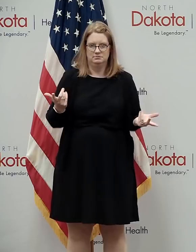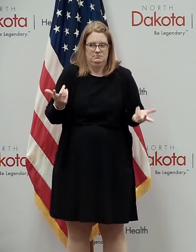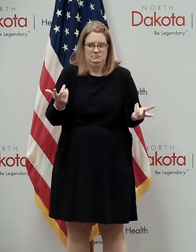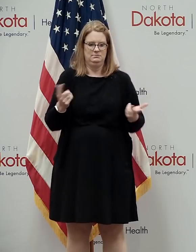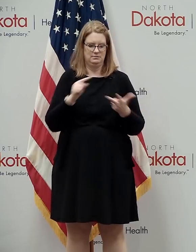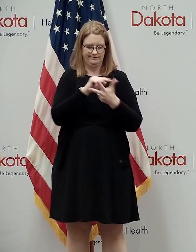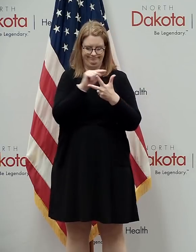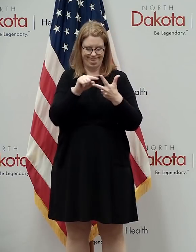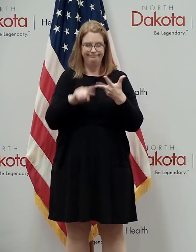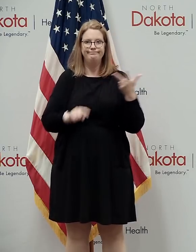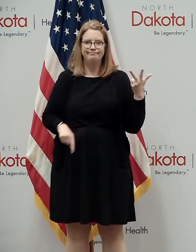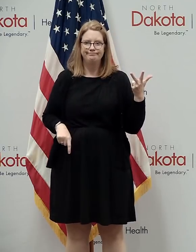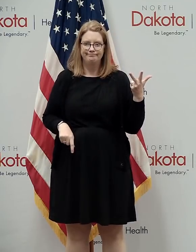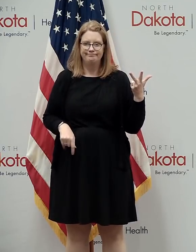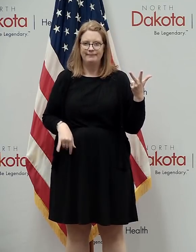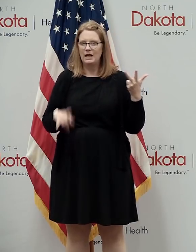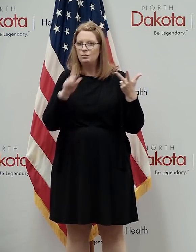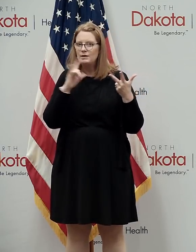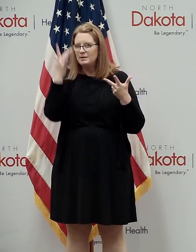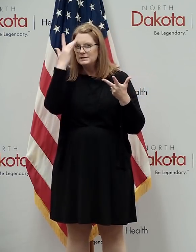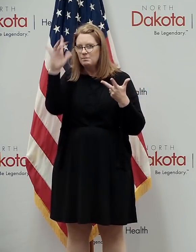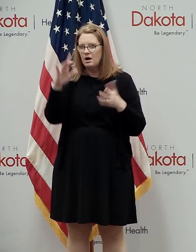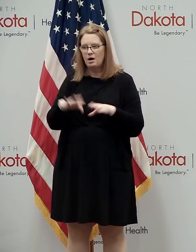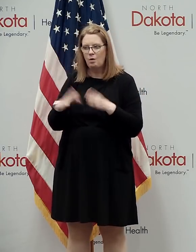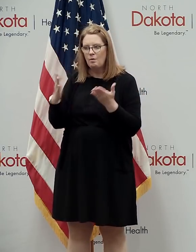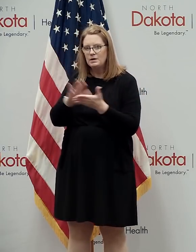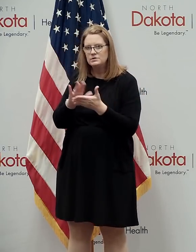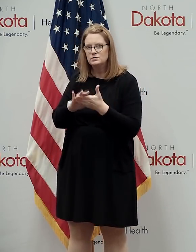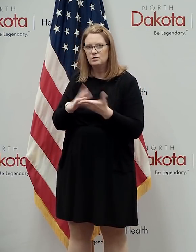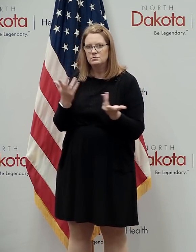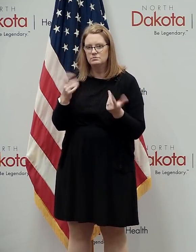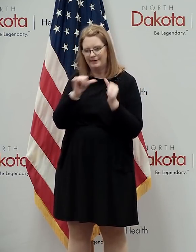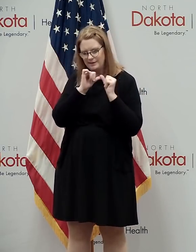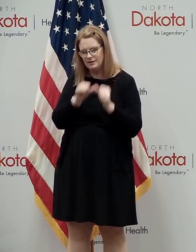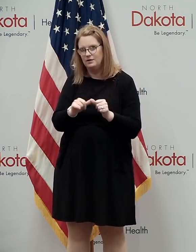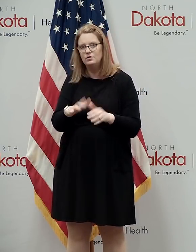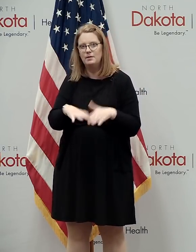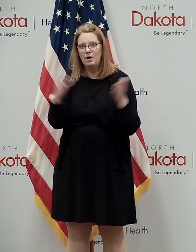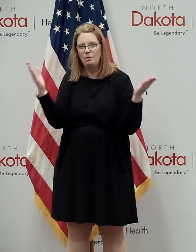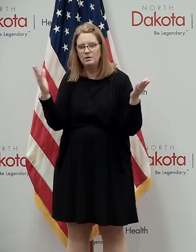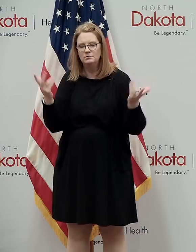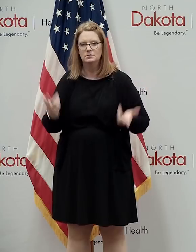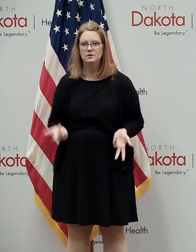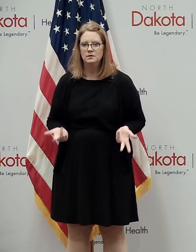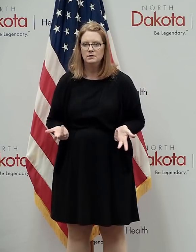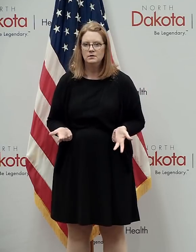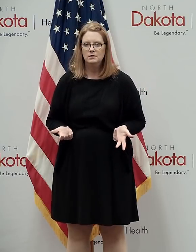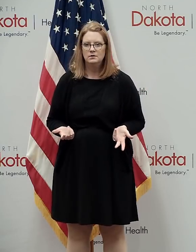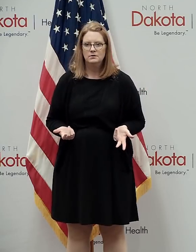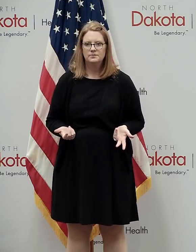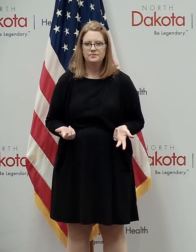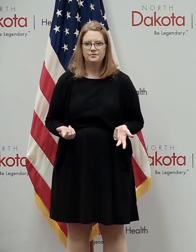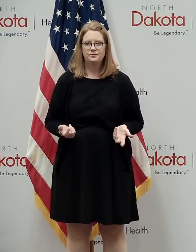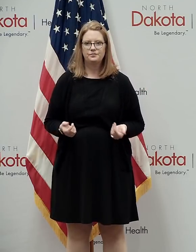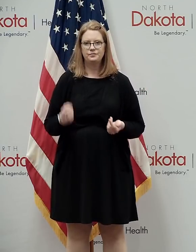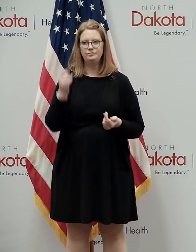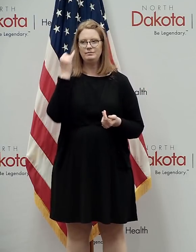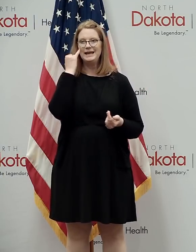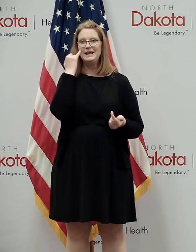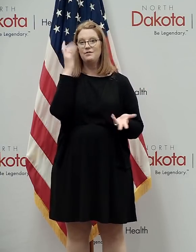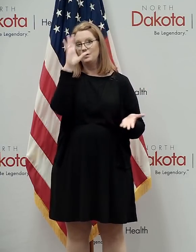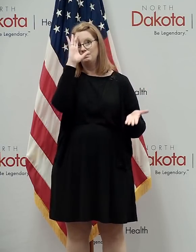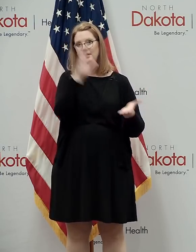and be smart about how we reopen schools. We can stay open forever if we if we believe it is a hoax